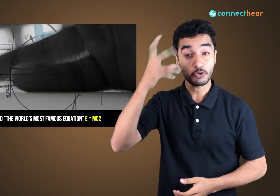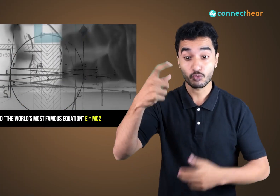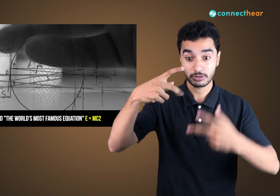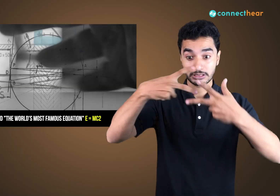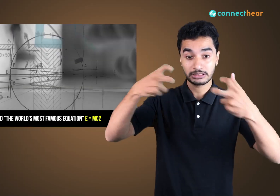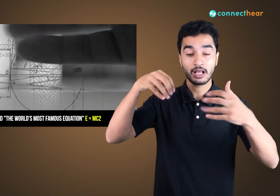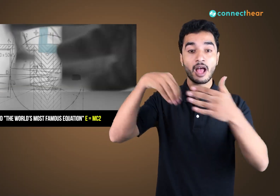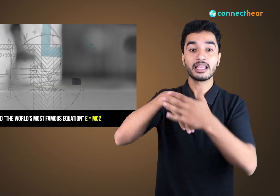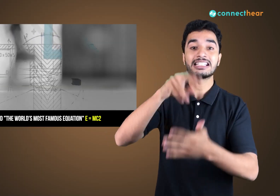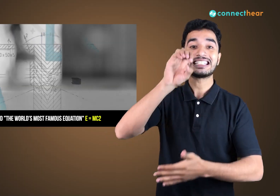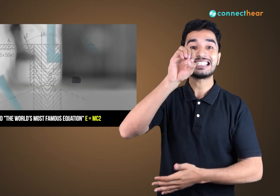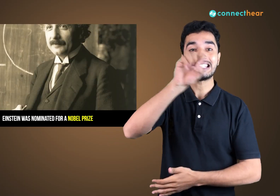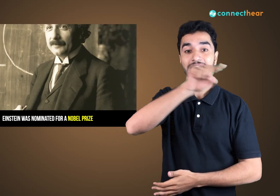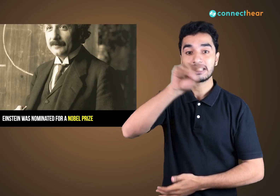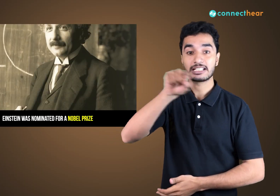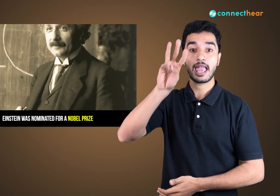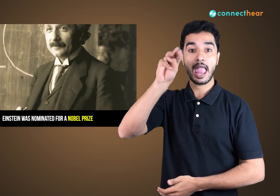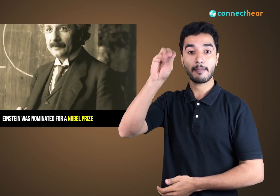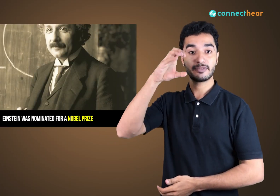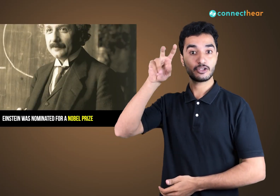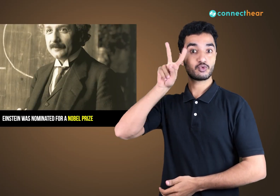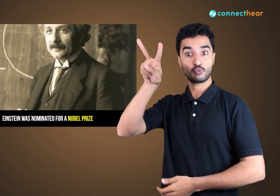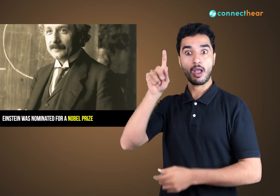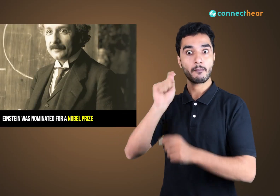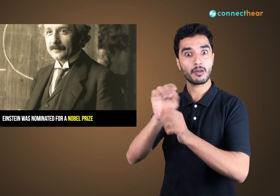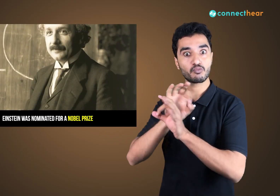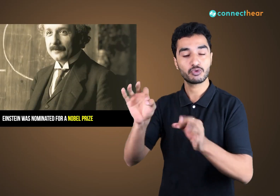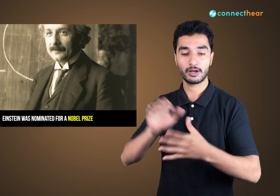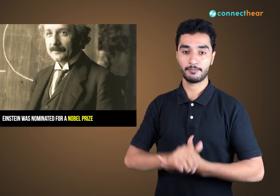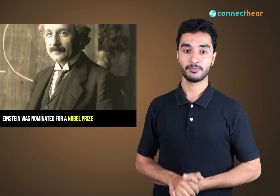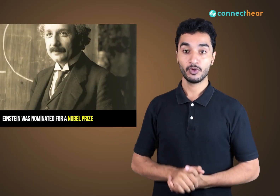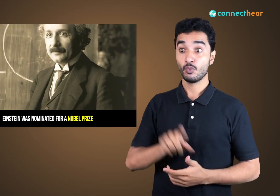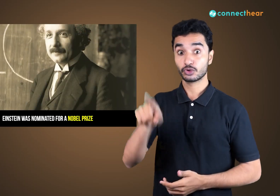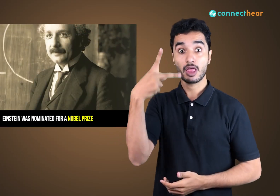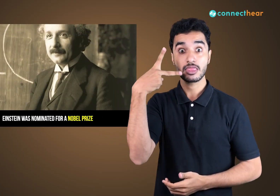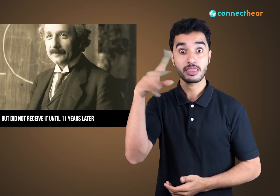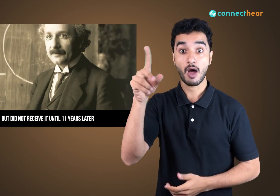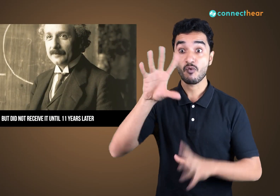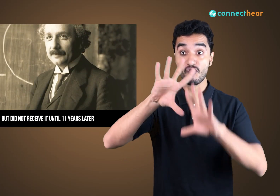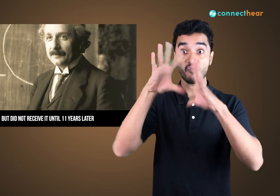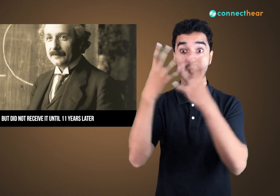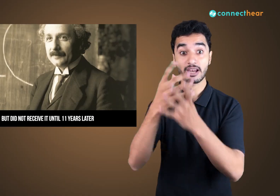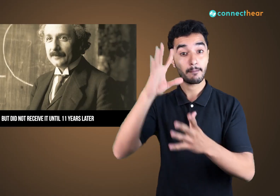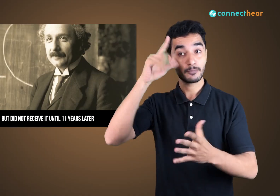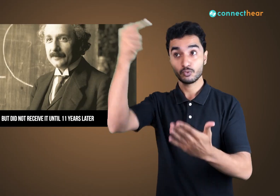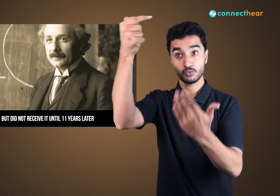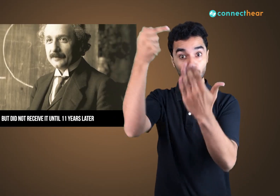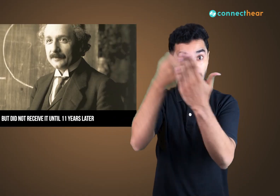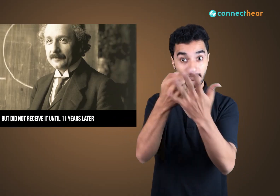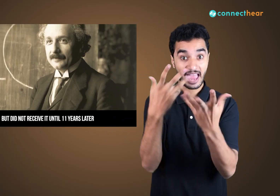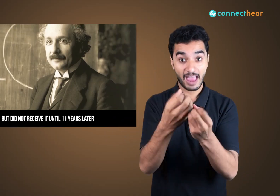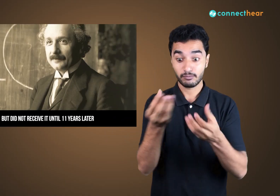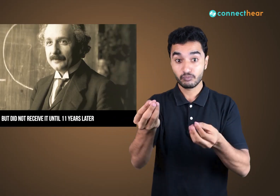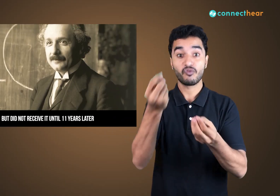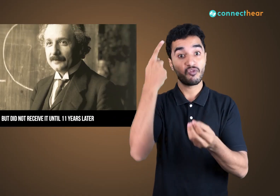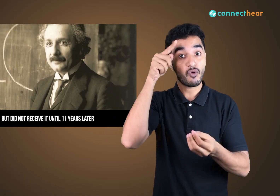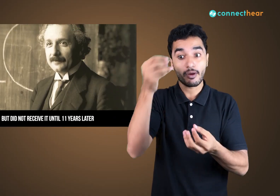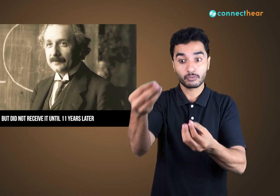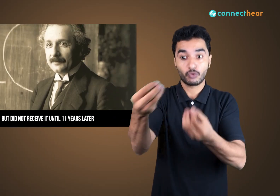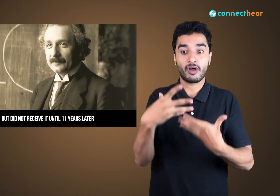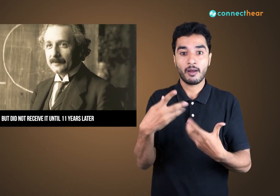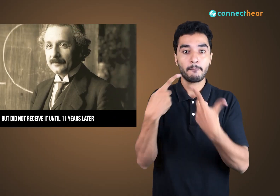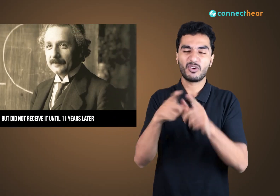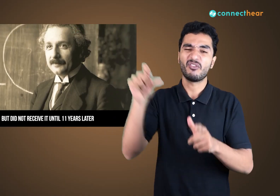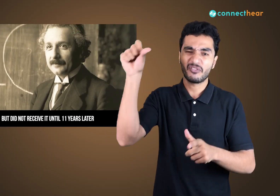world's most famous equation. Einstein was nominated for a Nobel Prize, but did not receive it until